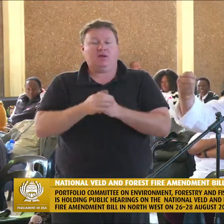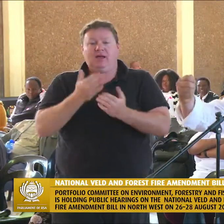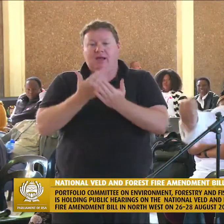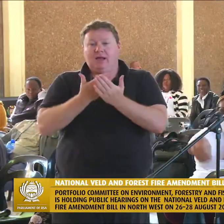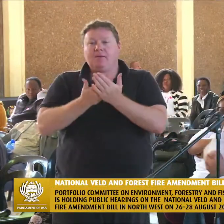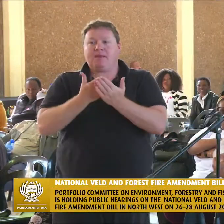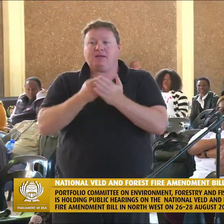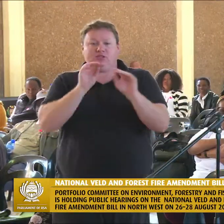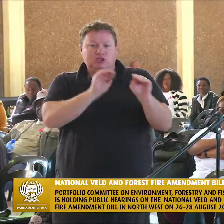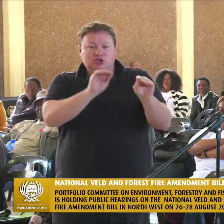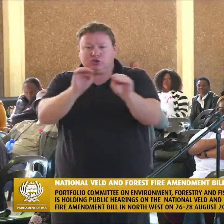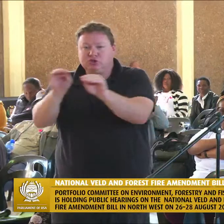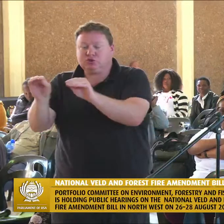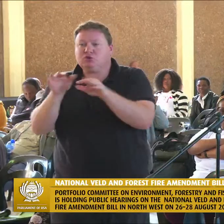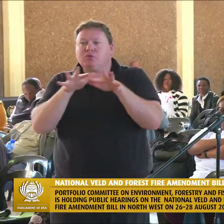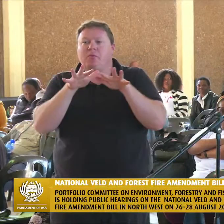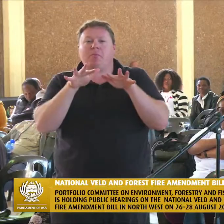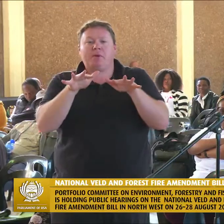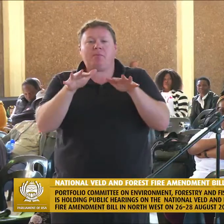people in our province